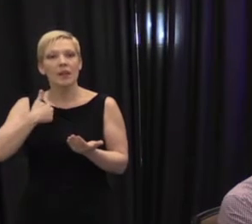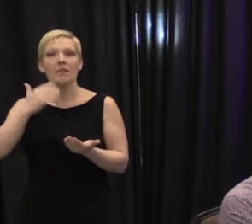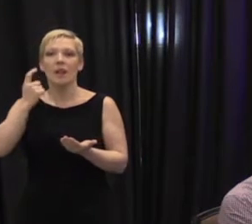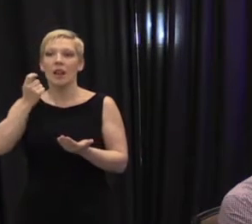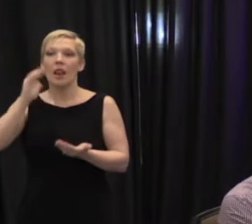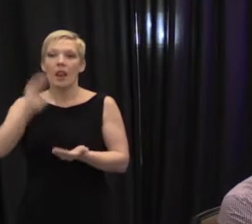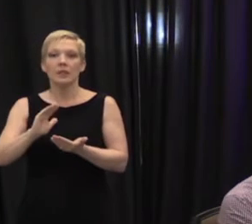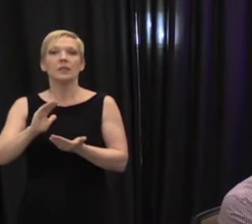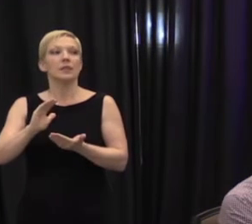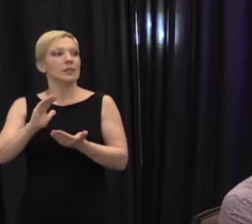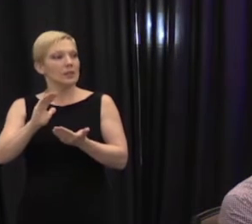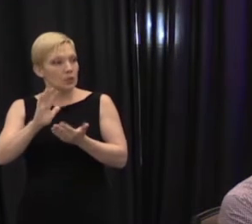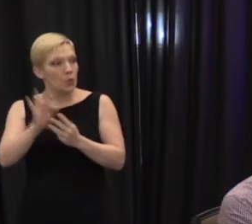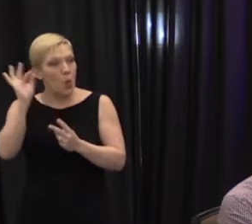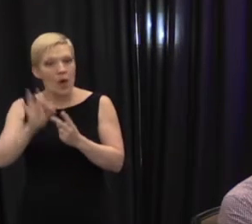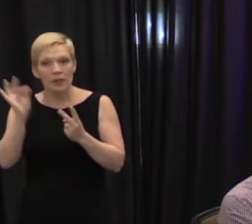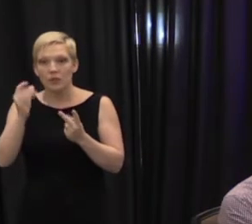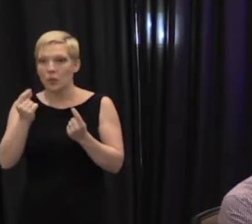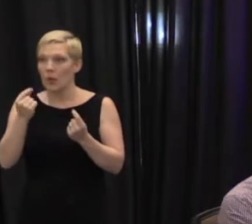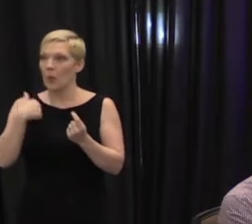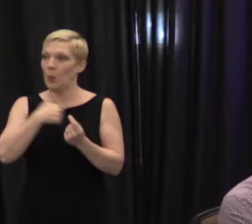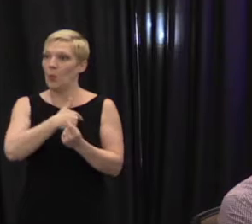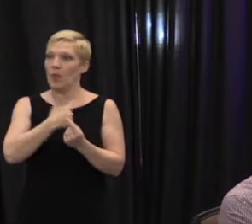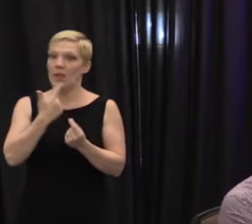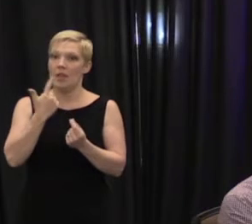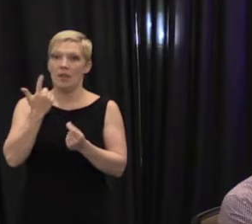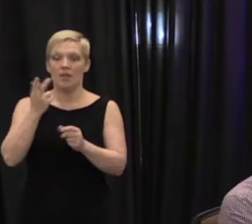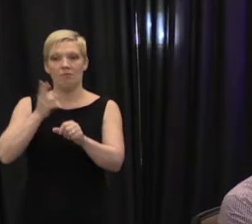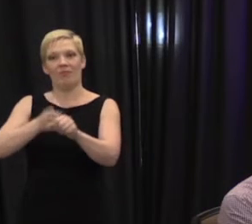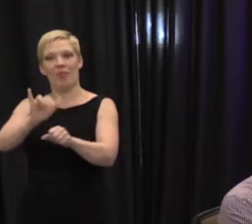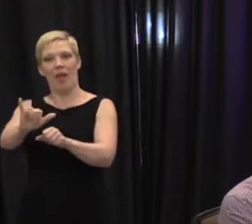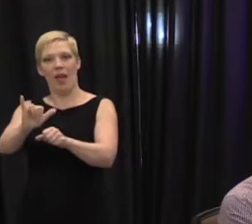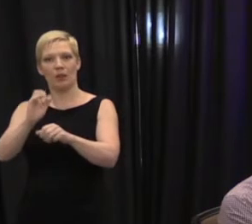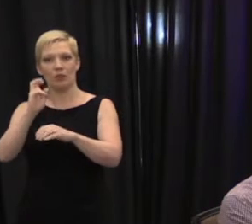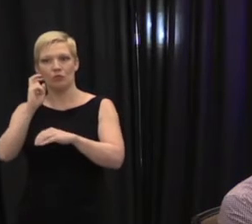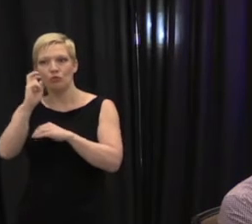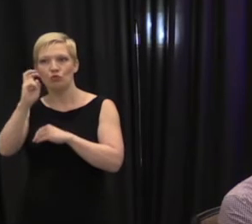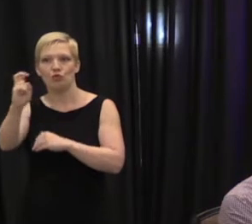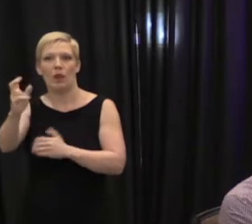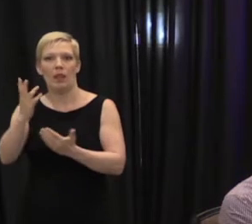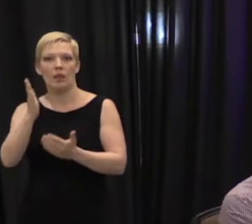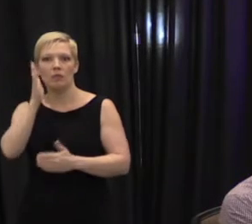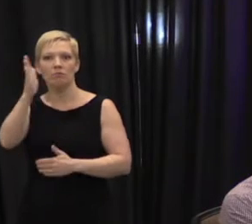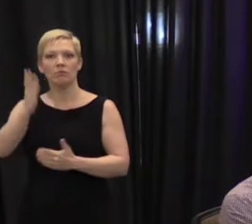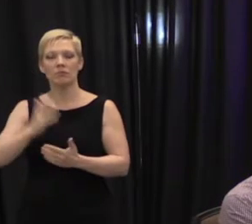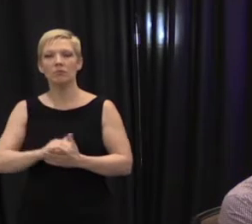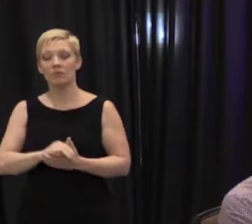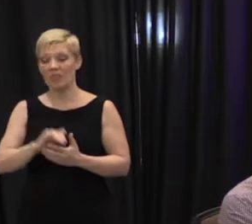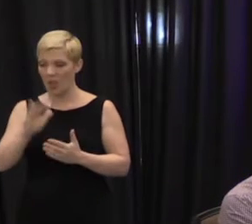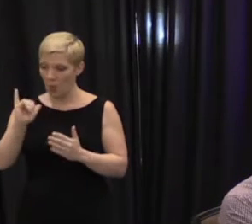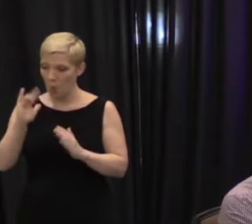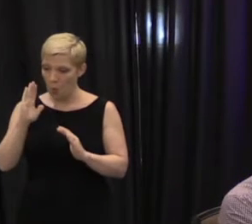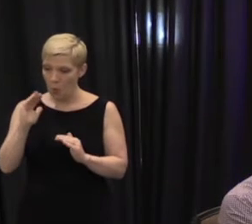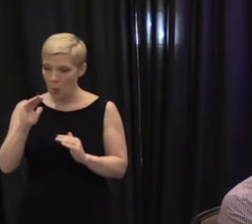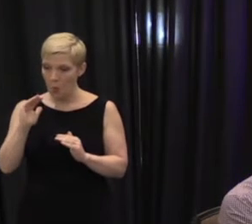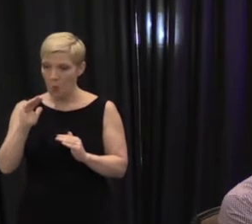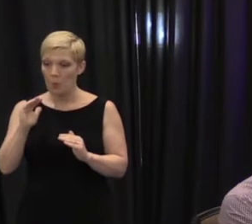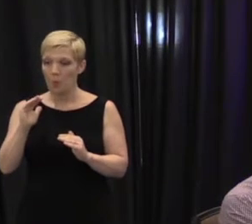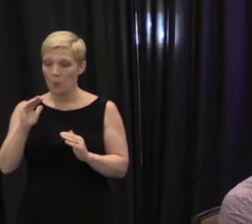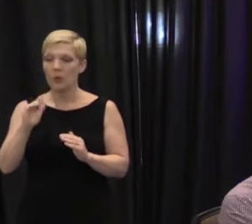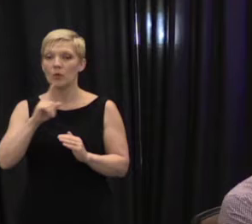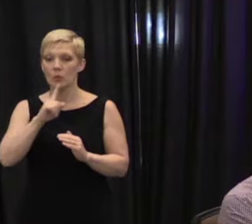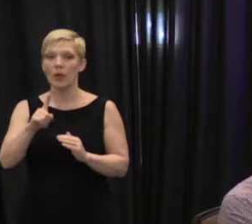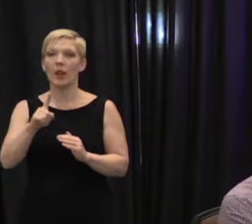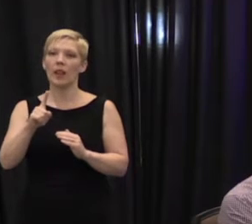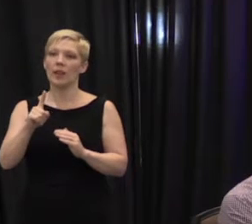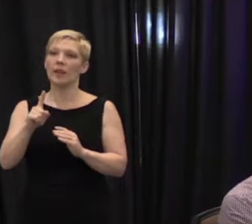on that journey. And the path forward, this hope, I think, is that it tugs a little more insistently